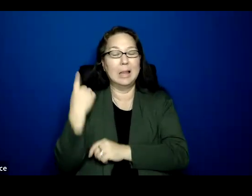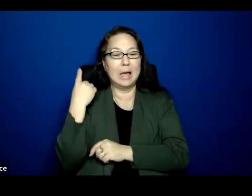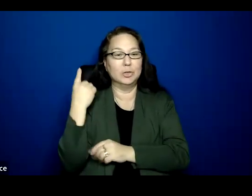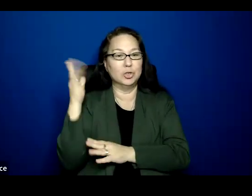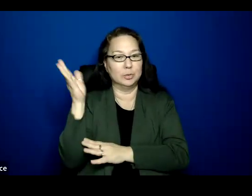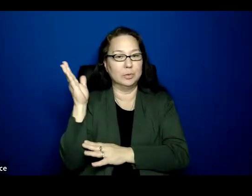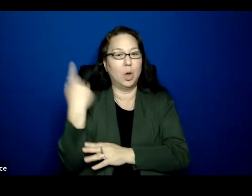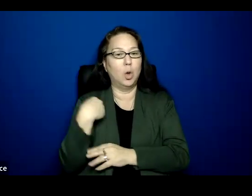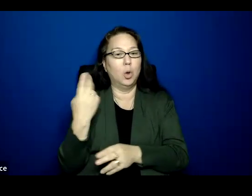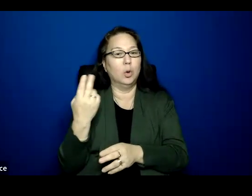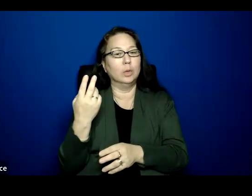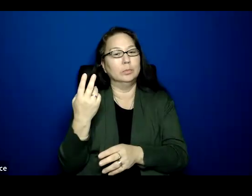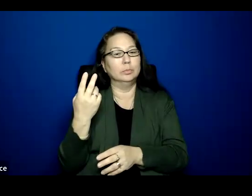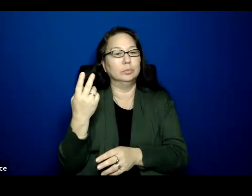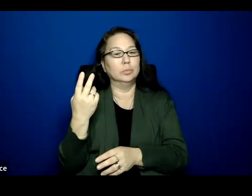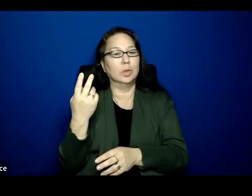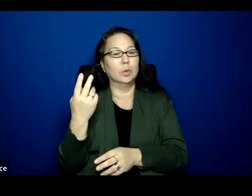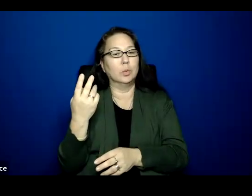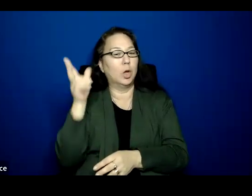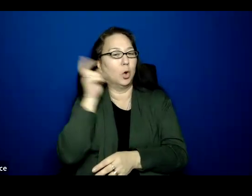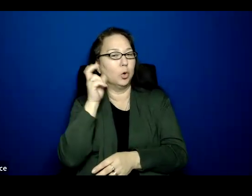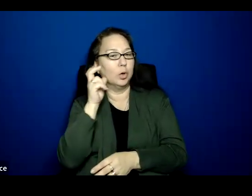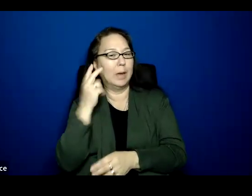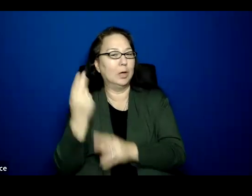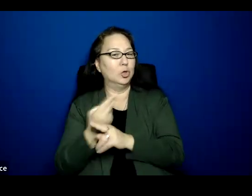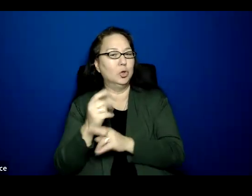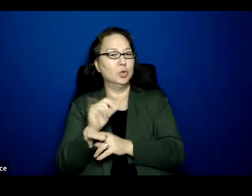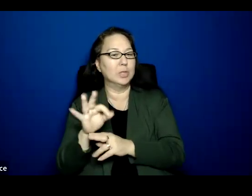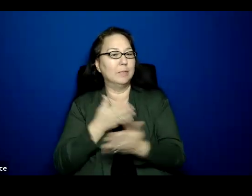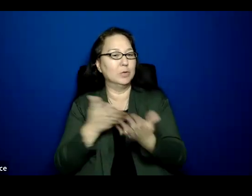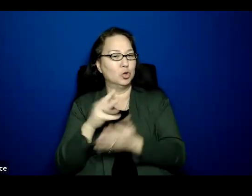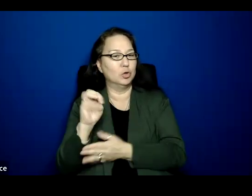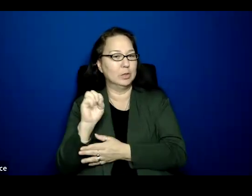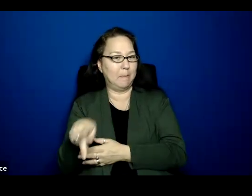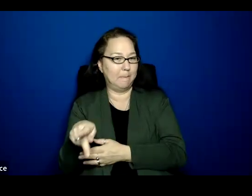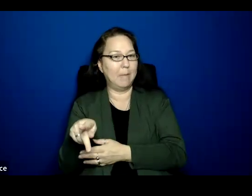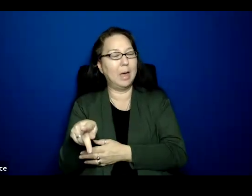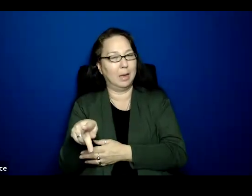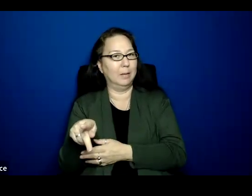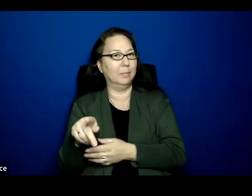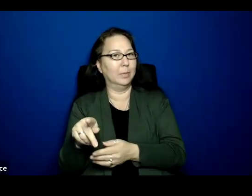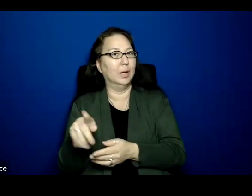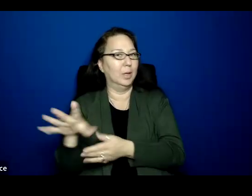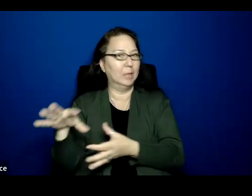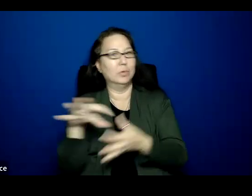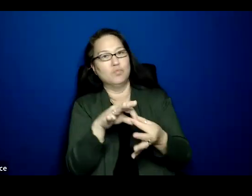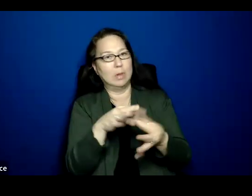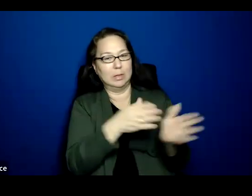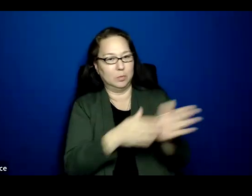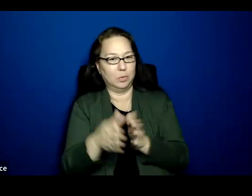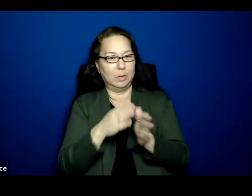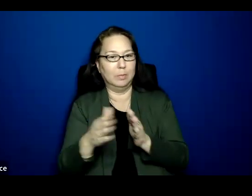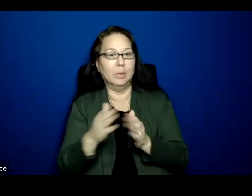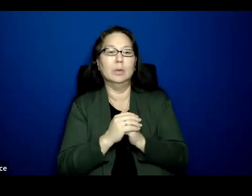strategy for delivery of services. And I'm just wondering what has been the result of that and sort